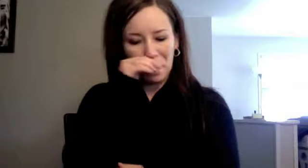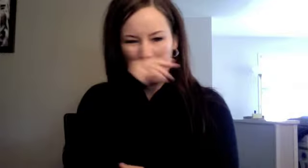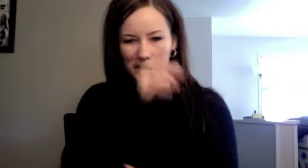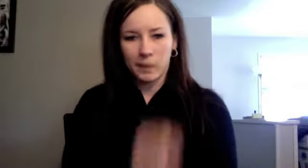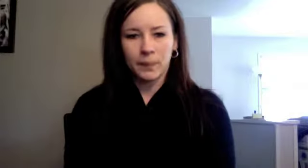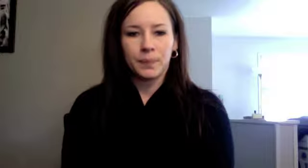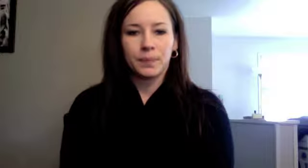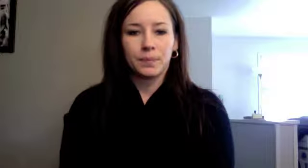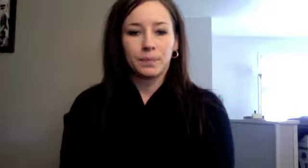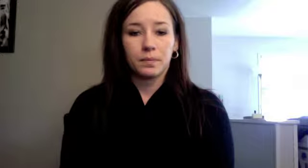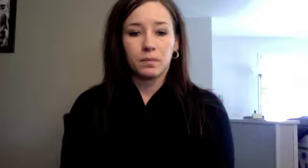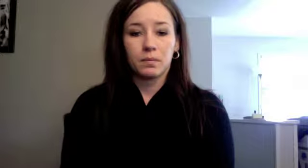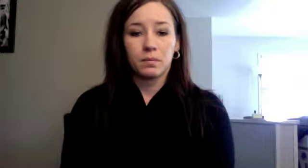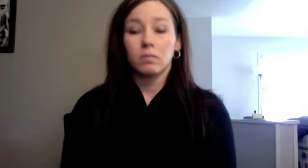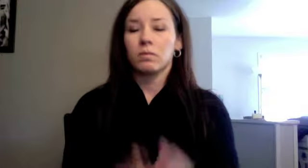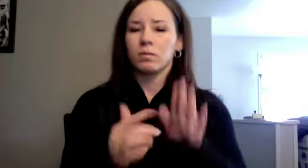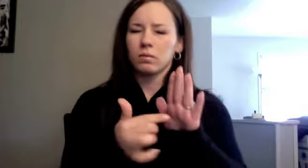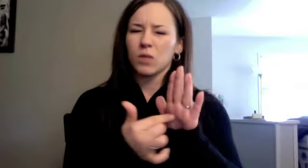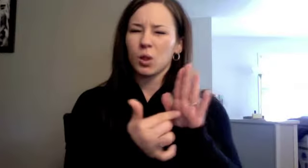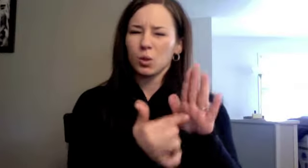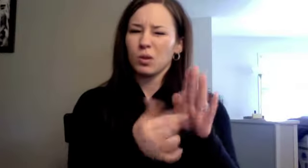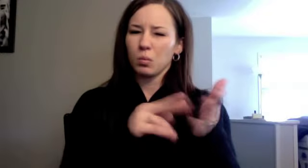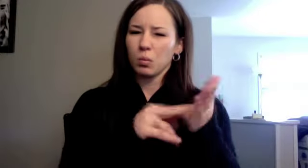For demonstration purposes, we will use this mannequin.